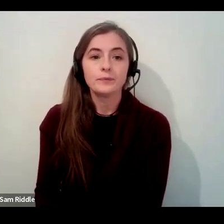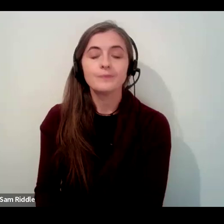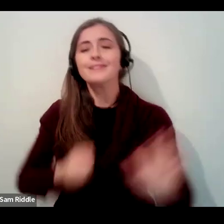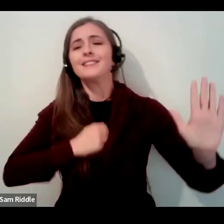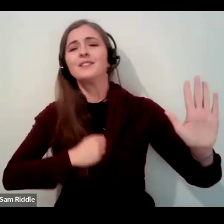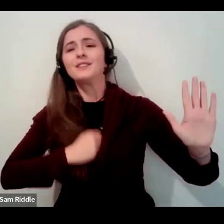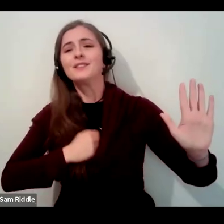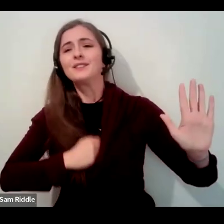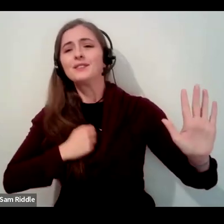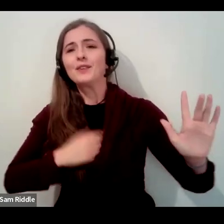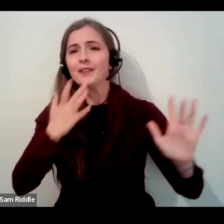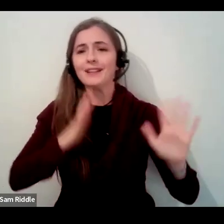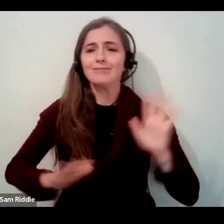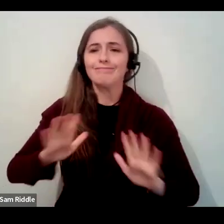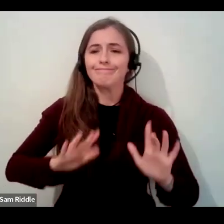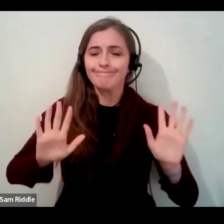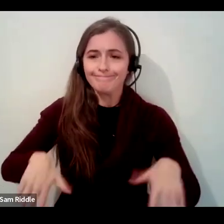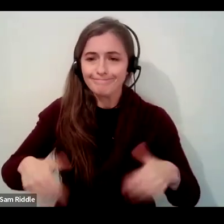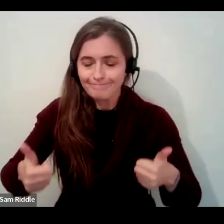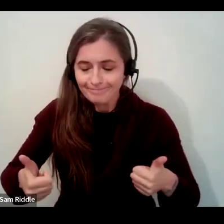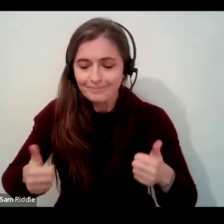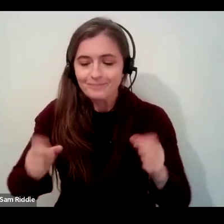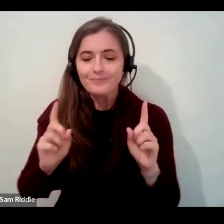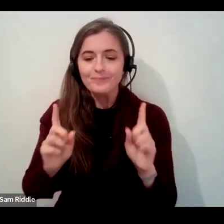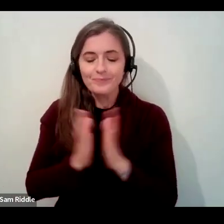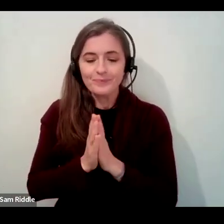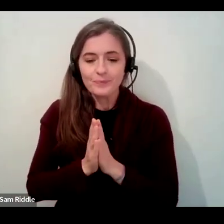Sorry, you caught me in a bit of a predicament.